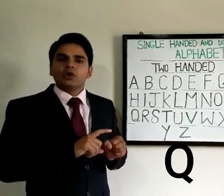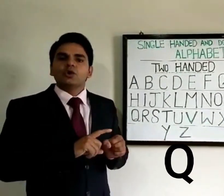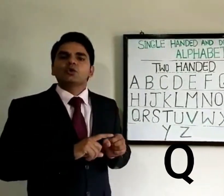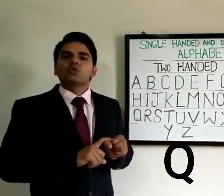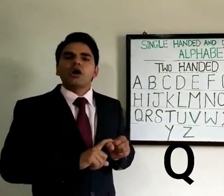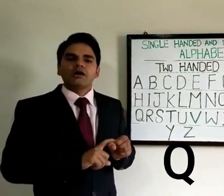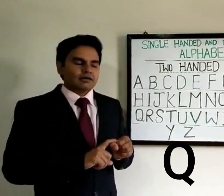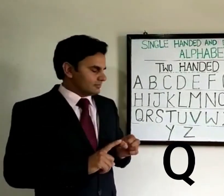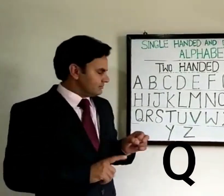Q,